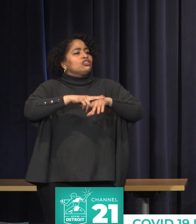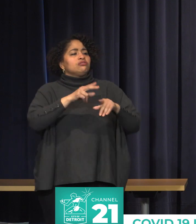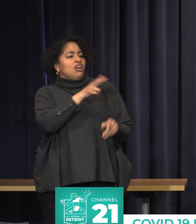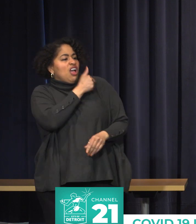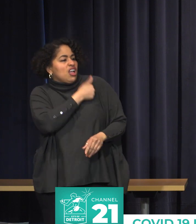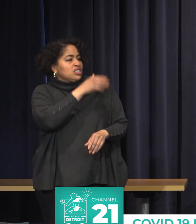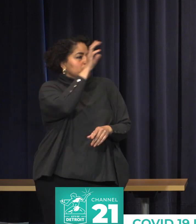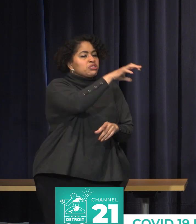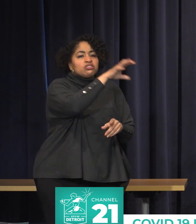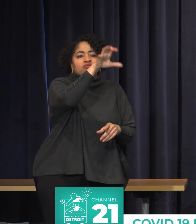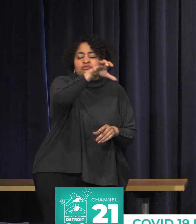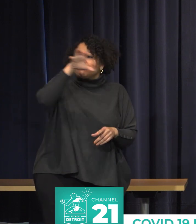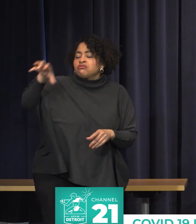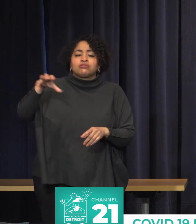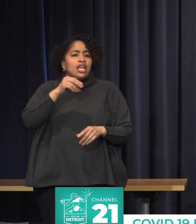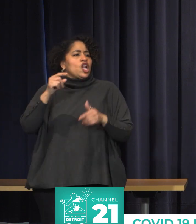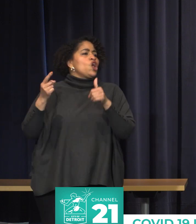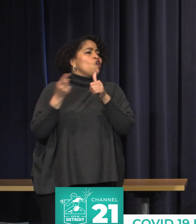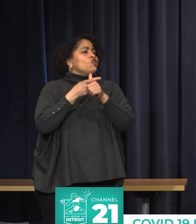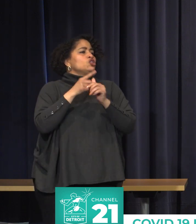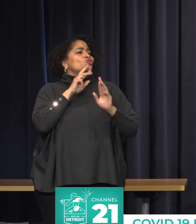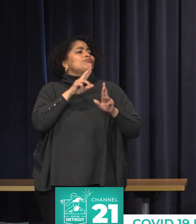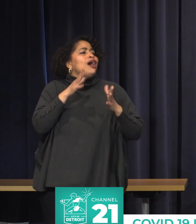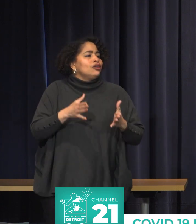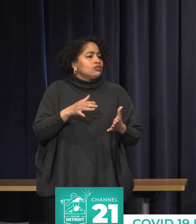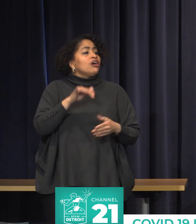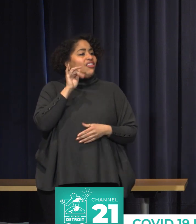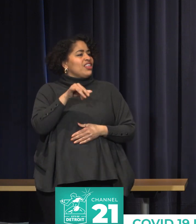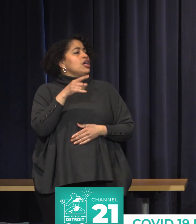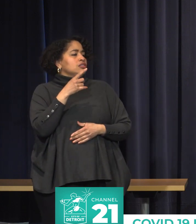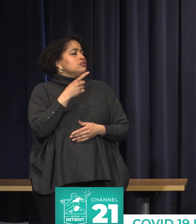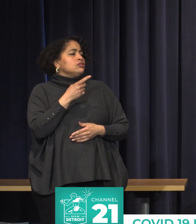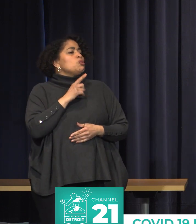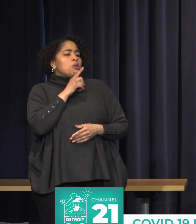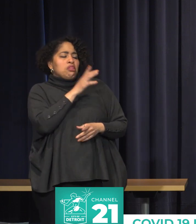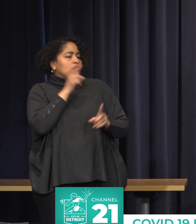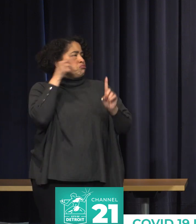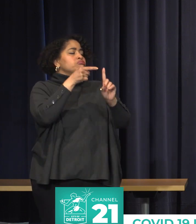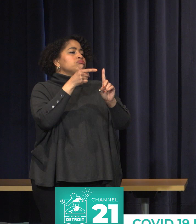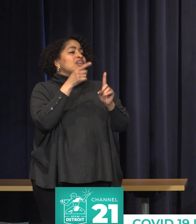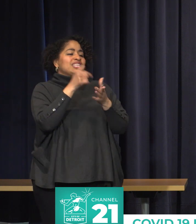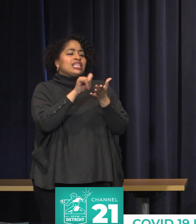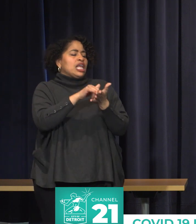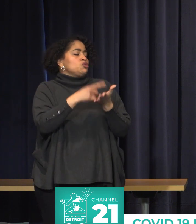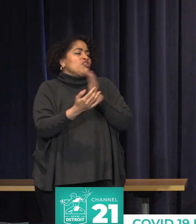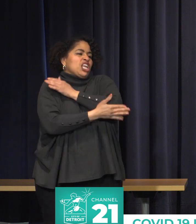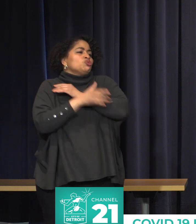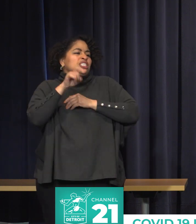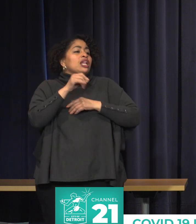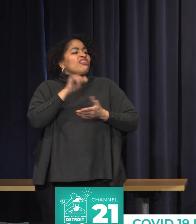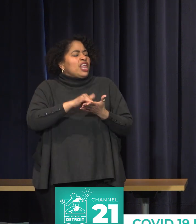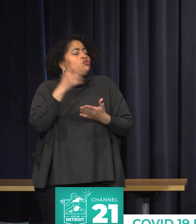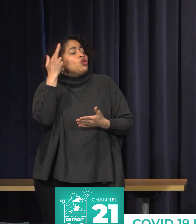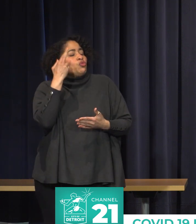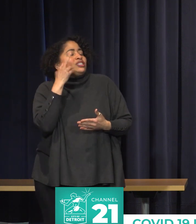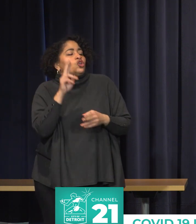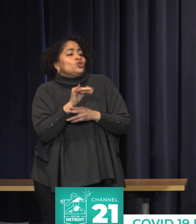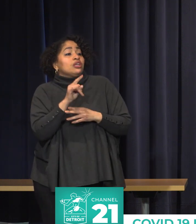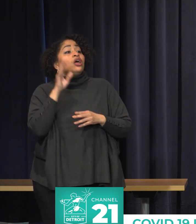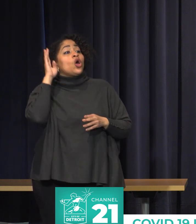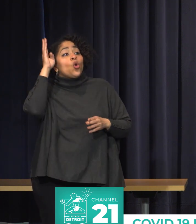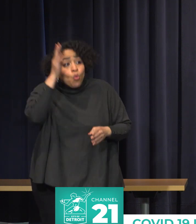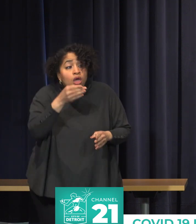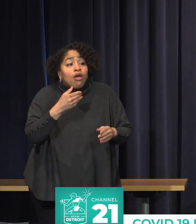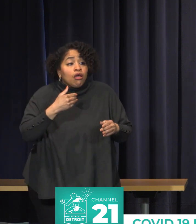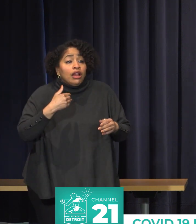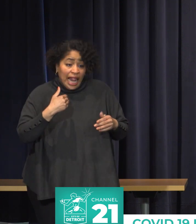hospitals and first responders. That's their niche, is what this country needed, and that's what we're using it for. Now, there'll be a day when everybody has a